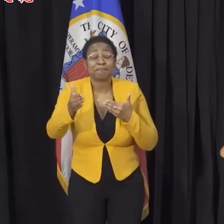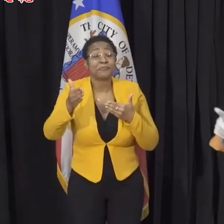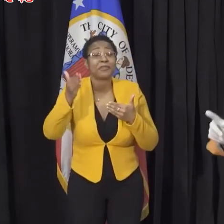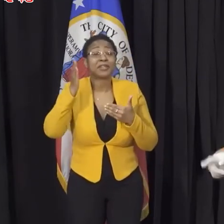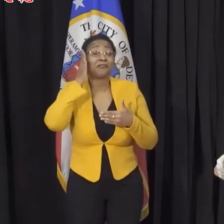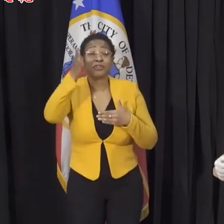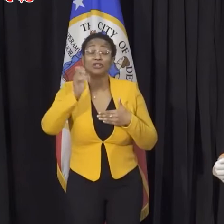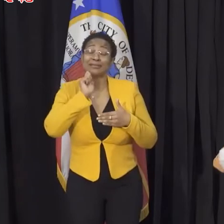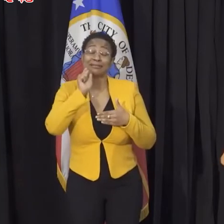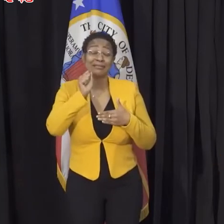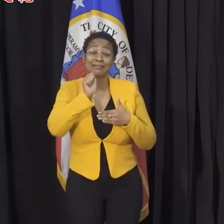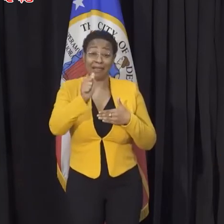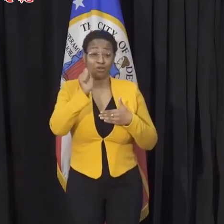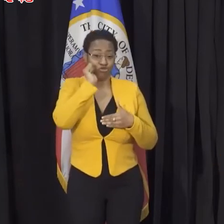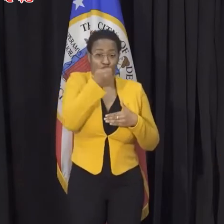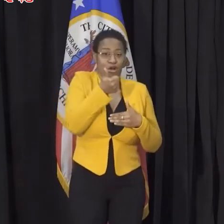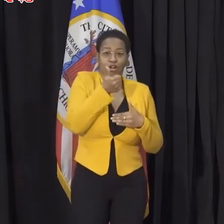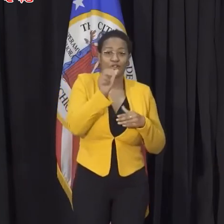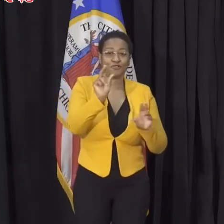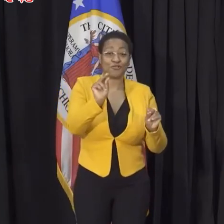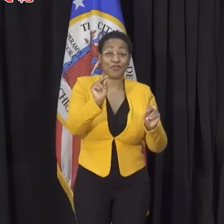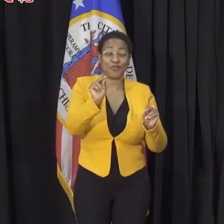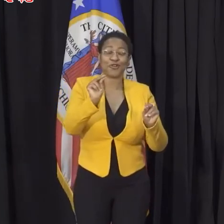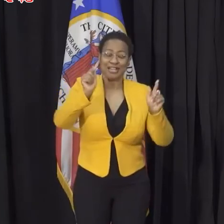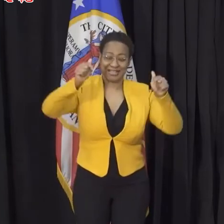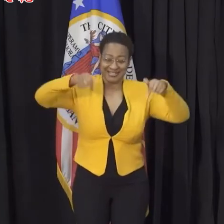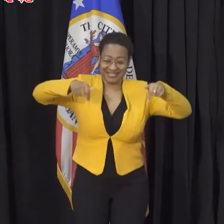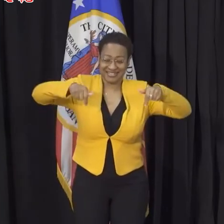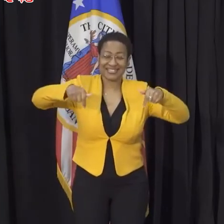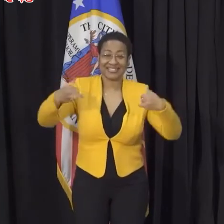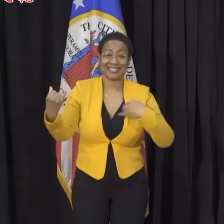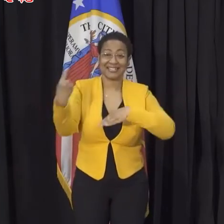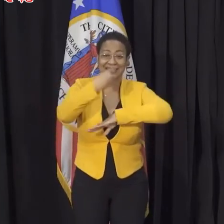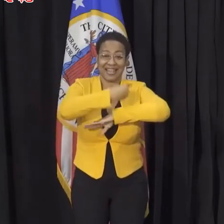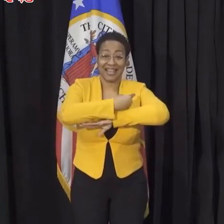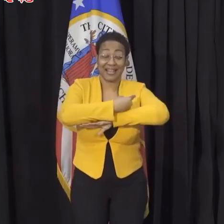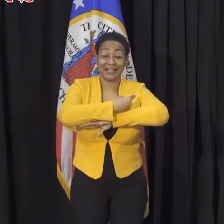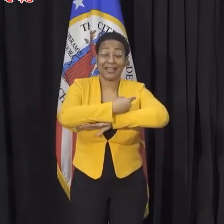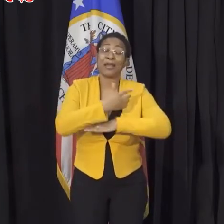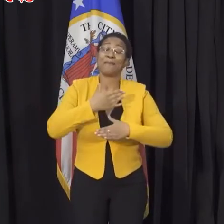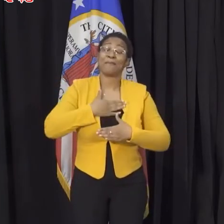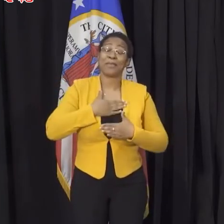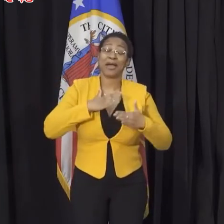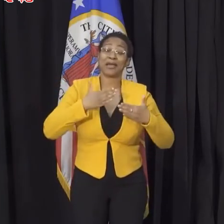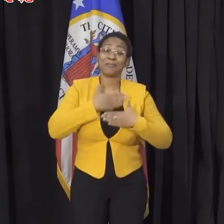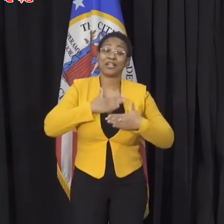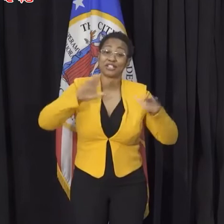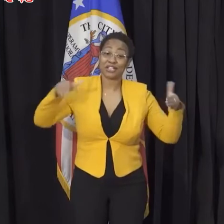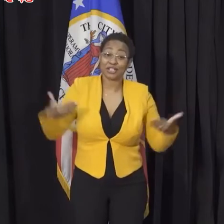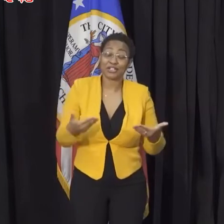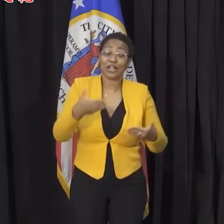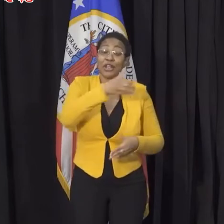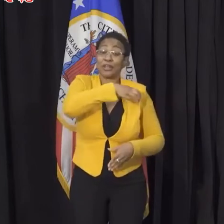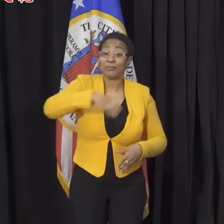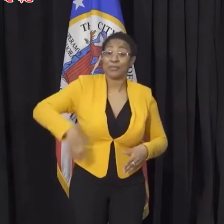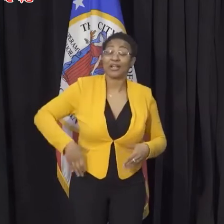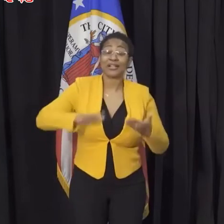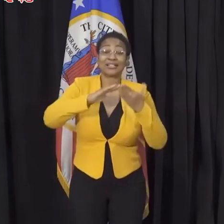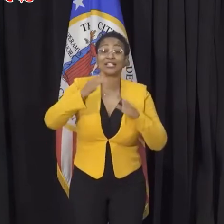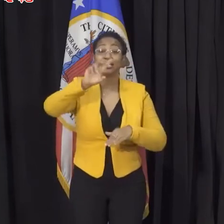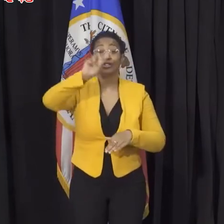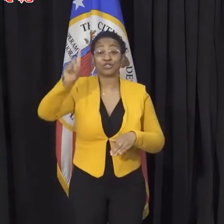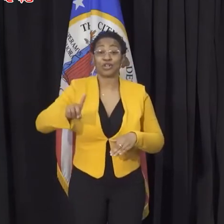future is not tomorrow. The future is today. It's now my pleasure to introduce the mayor of the city of